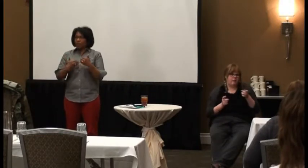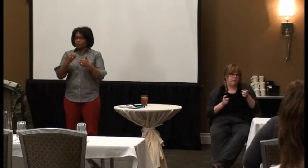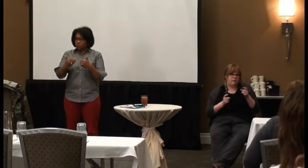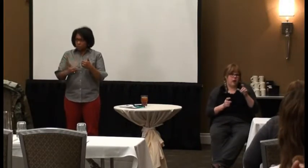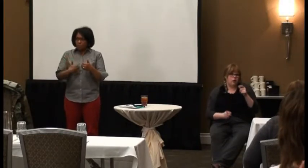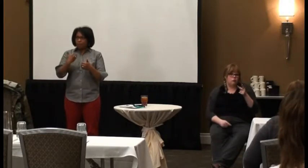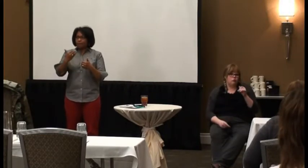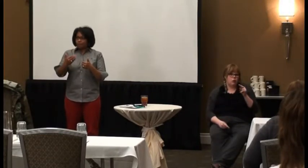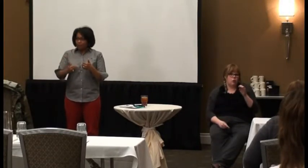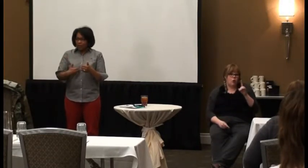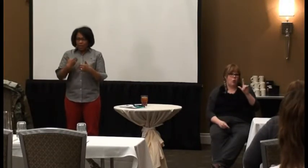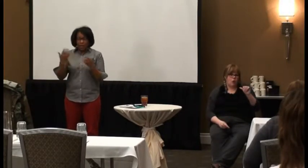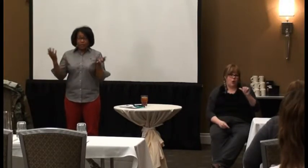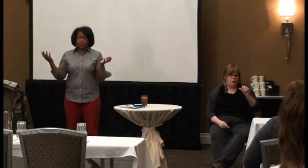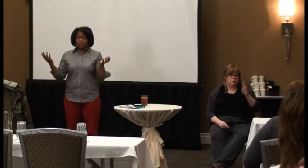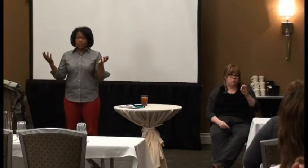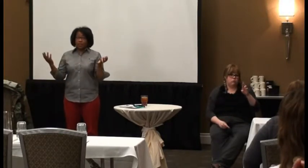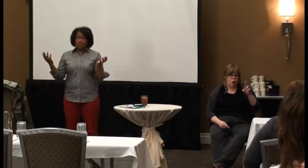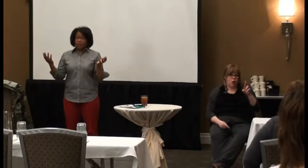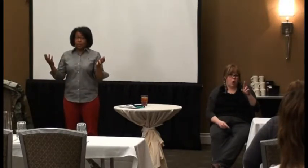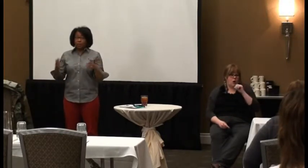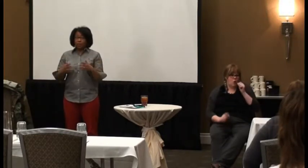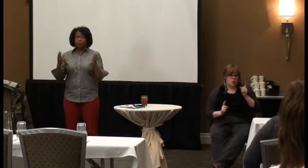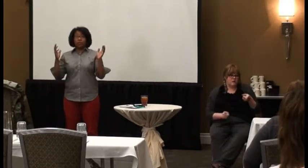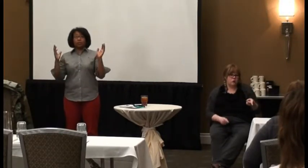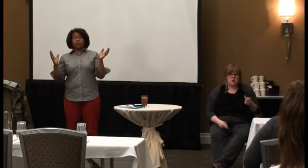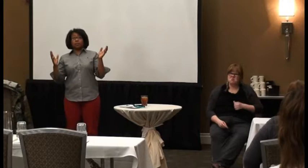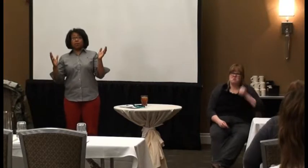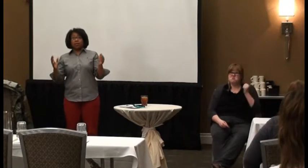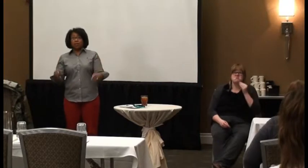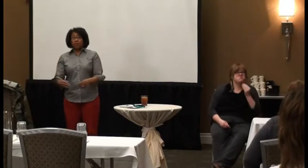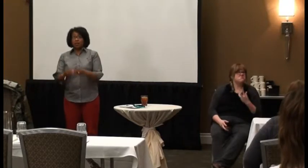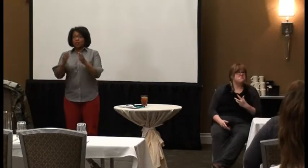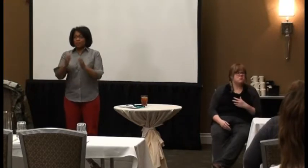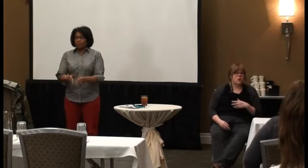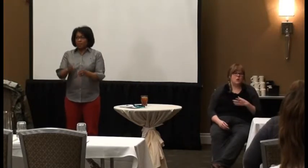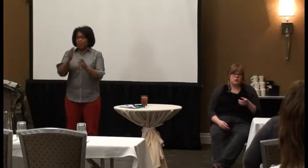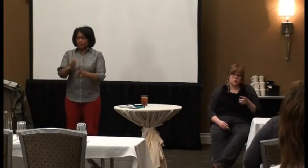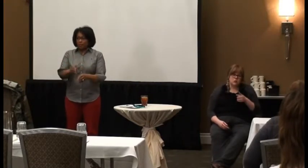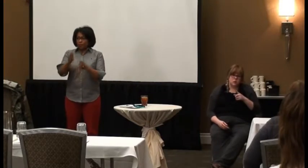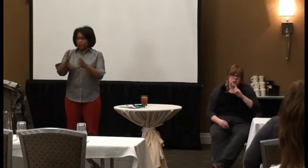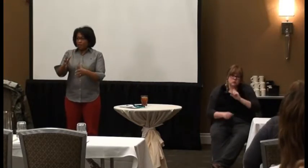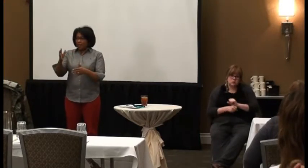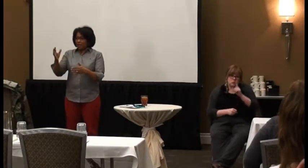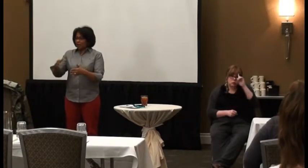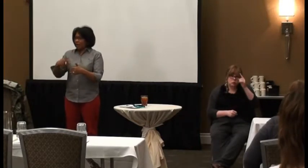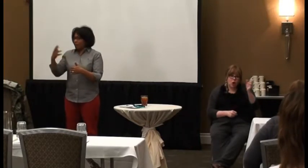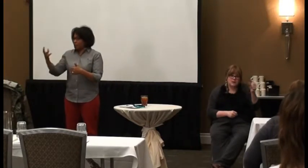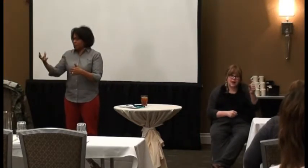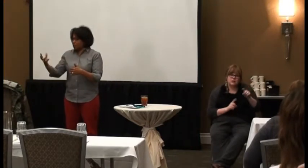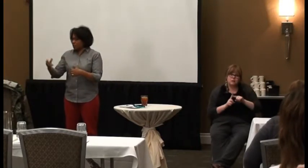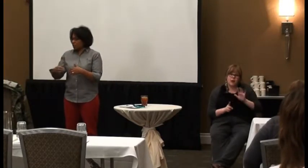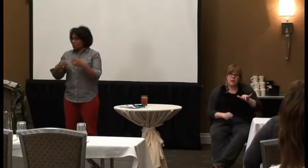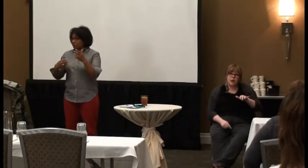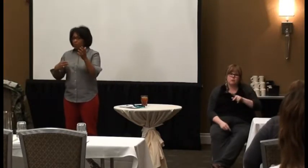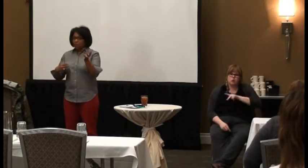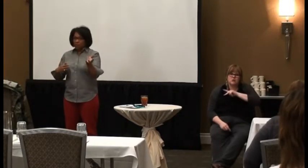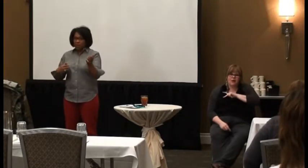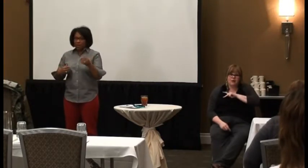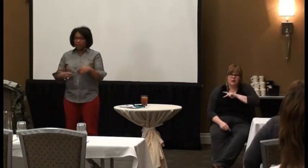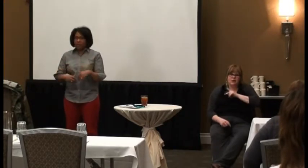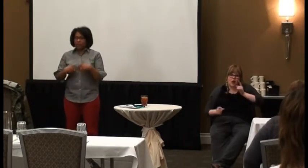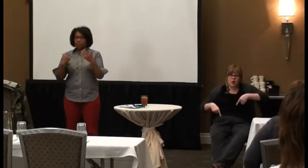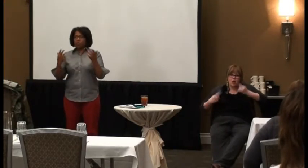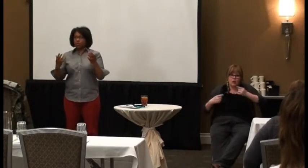innate, and he's an intelligent kid. He's a really smart kid, but that personality, that opposition, that